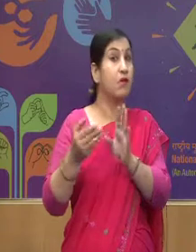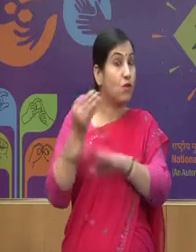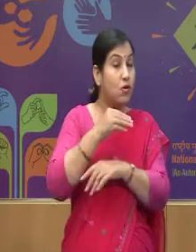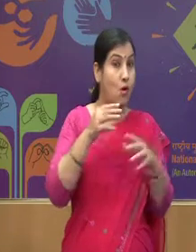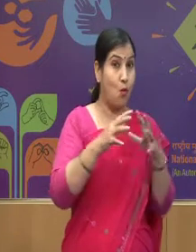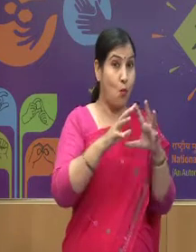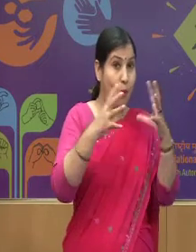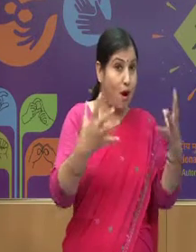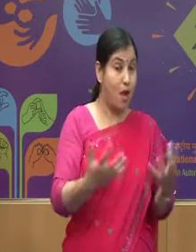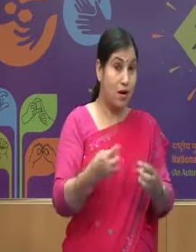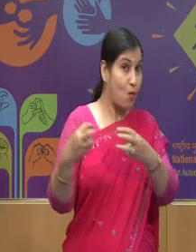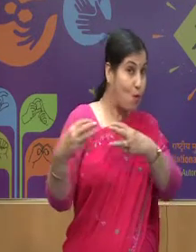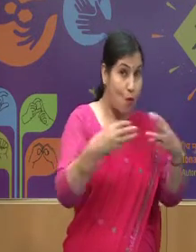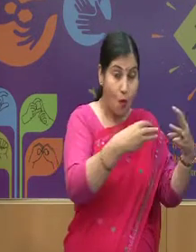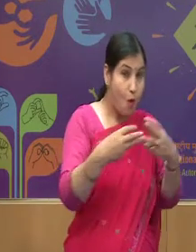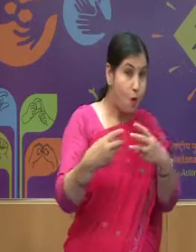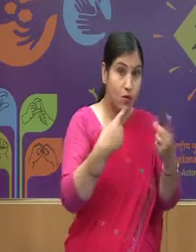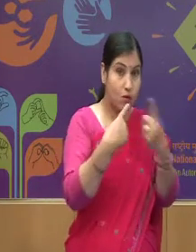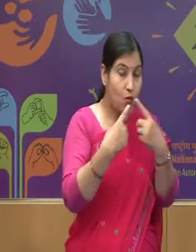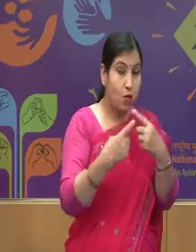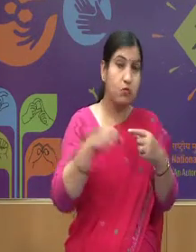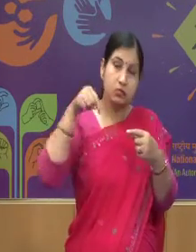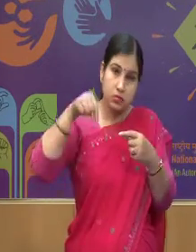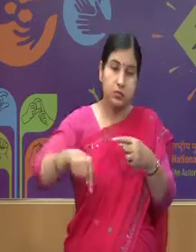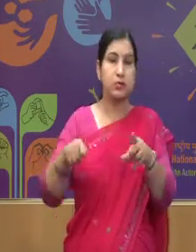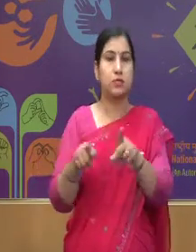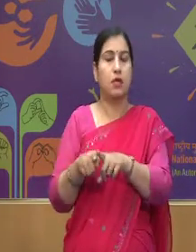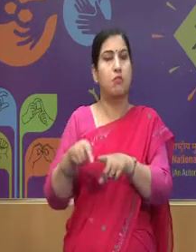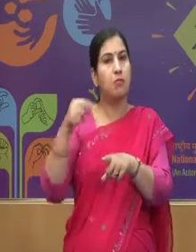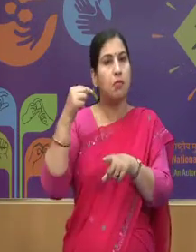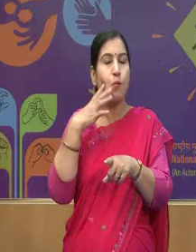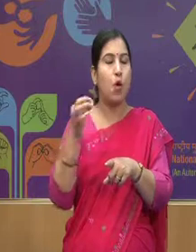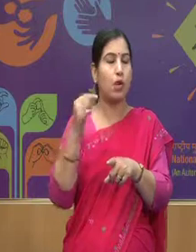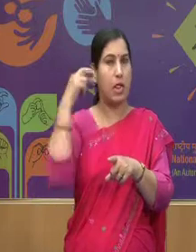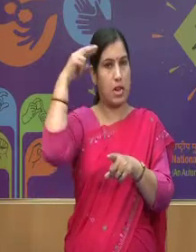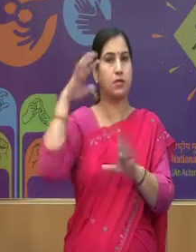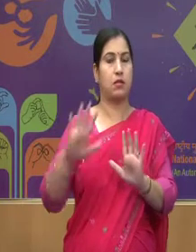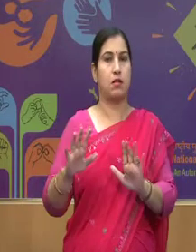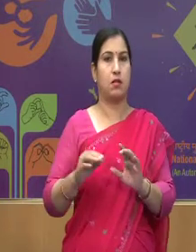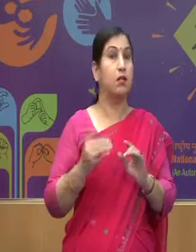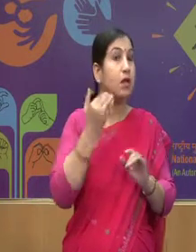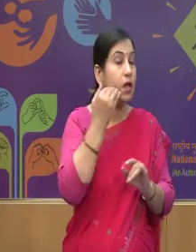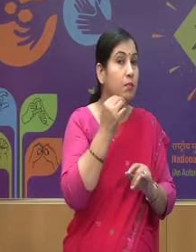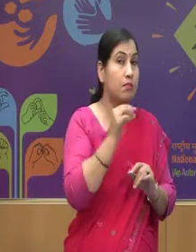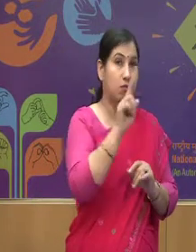wars that occurred in the 20th century.